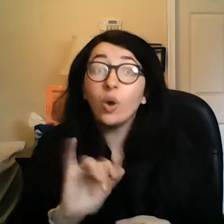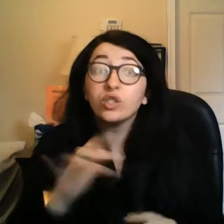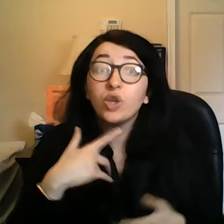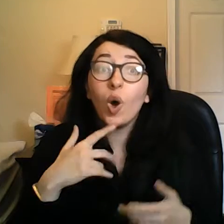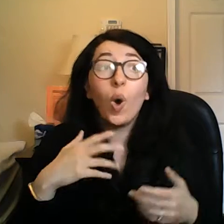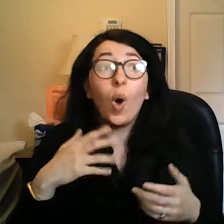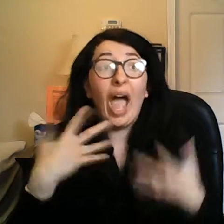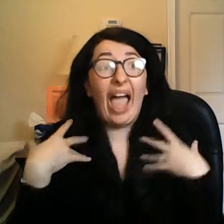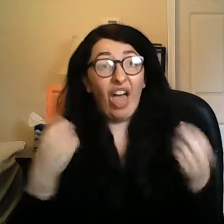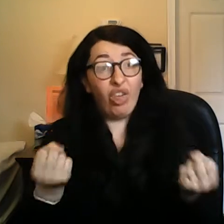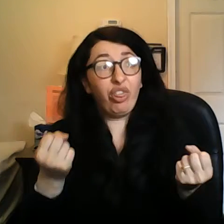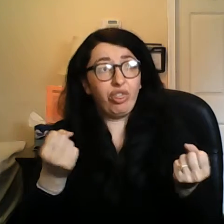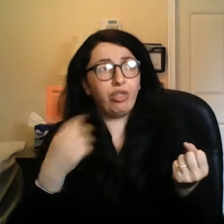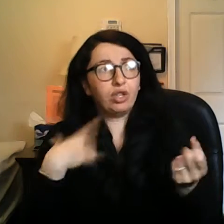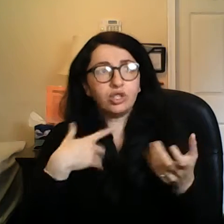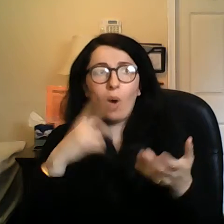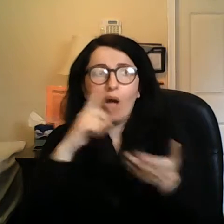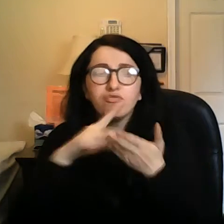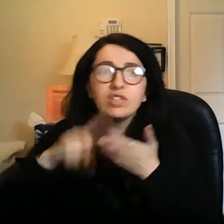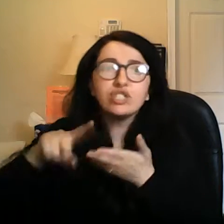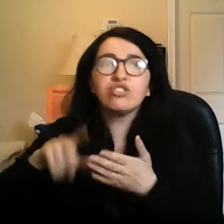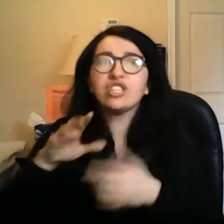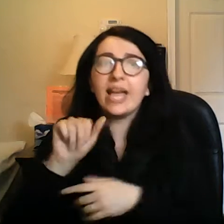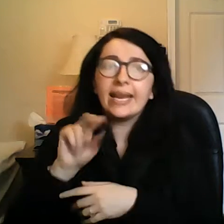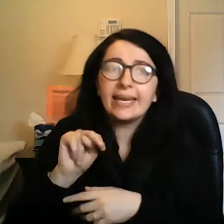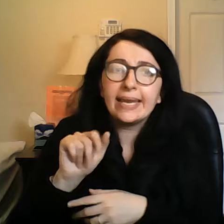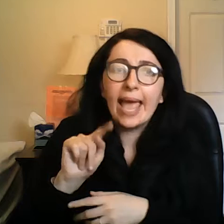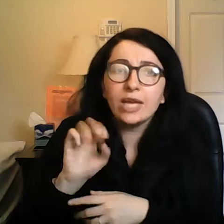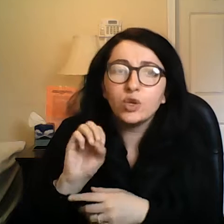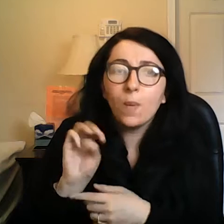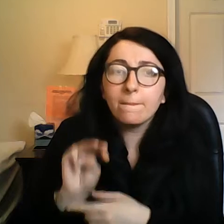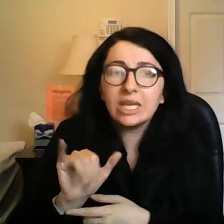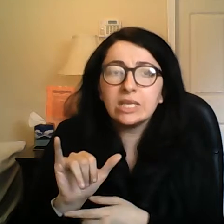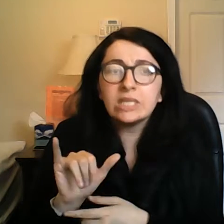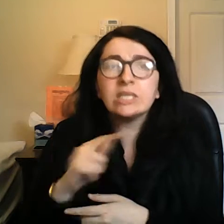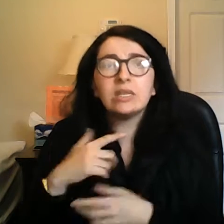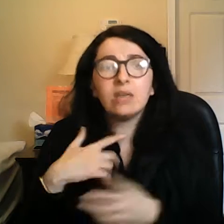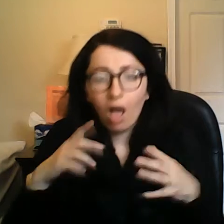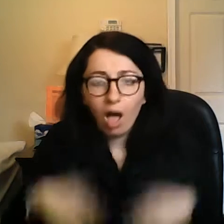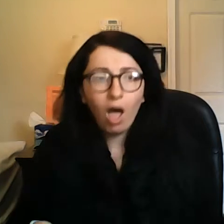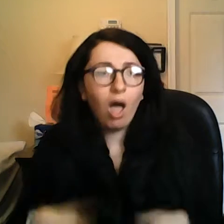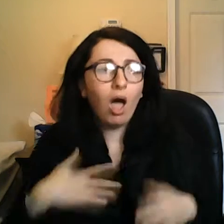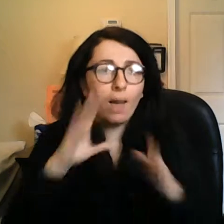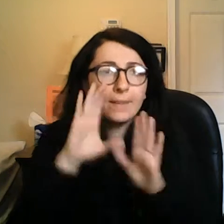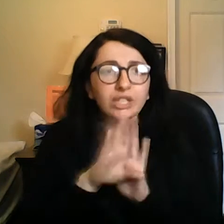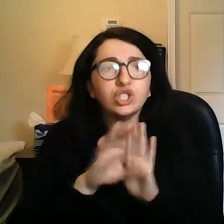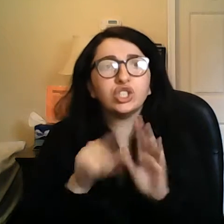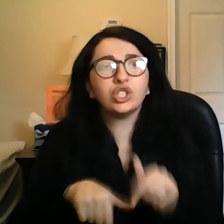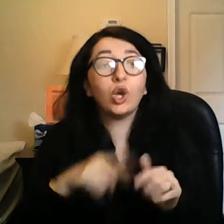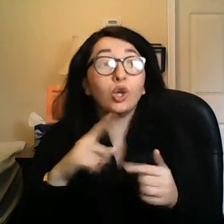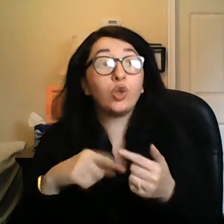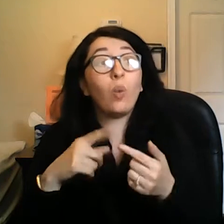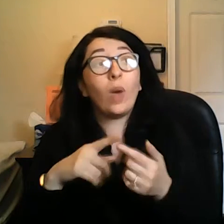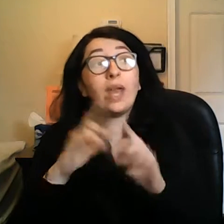human body, and also the public library. So when I got older, I would often go to the public library, and the one in